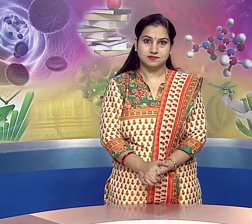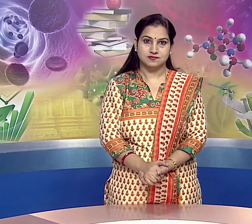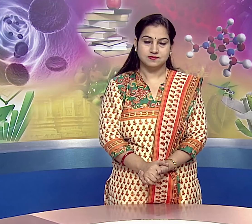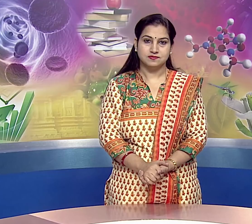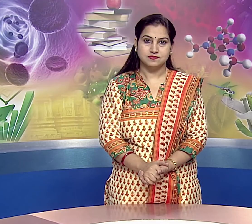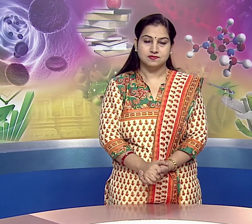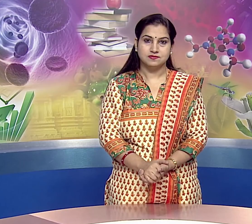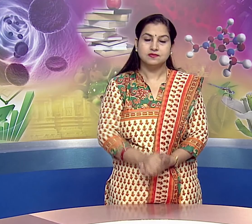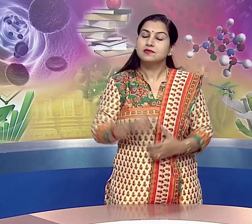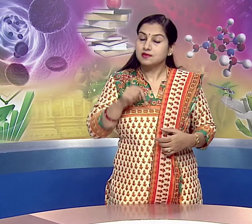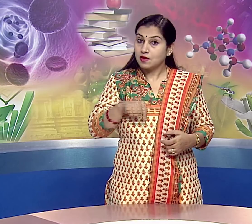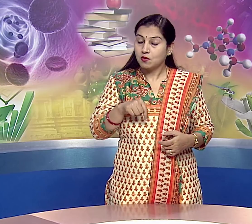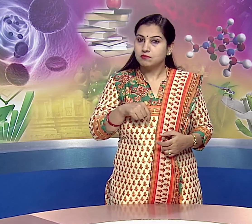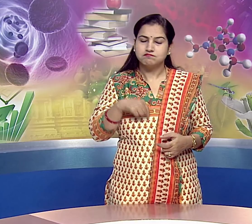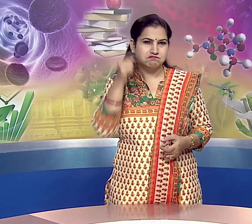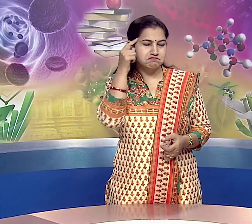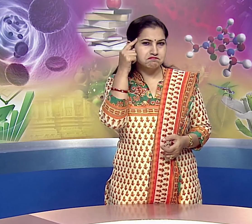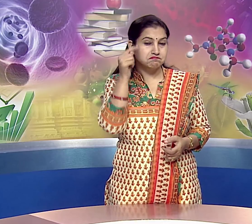The question is, the constable